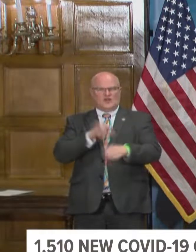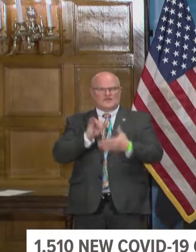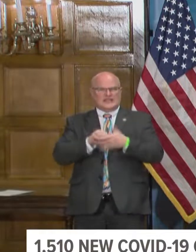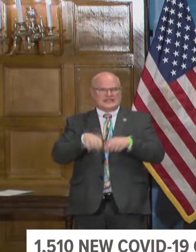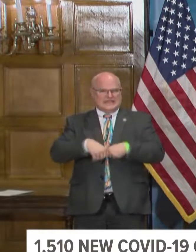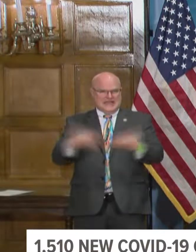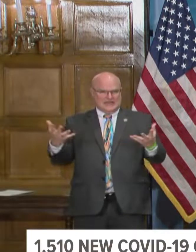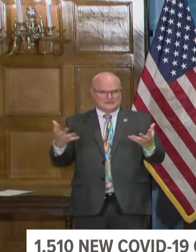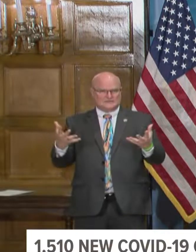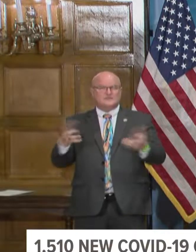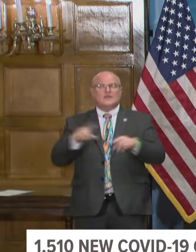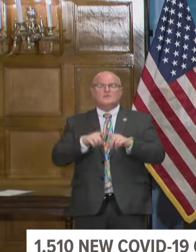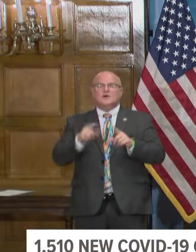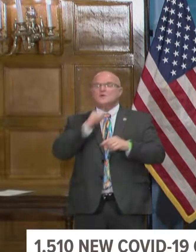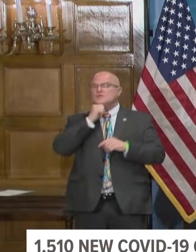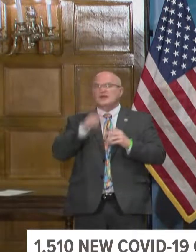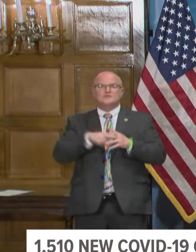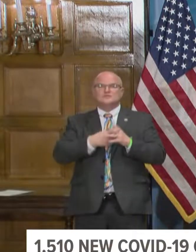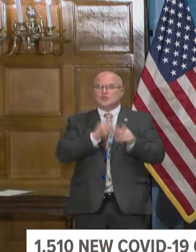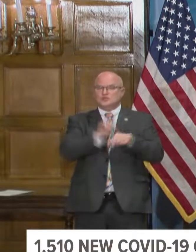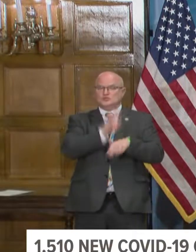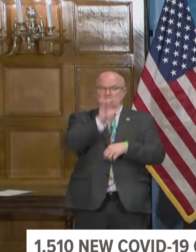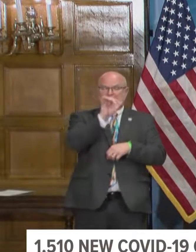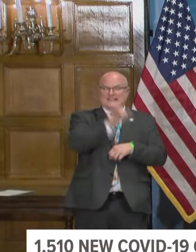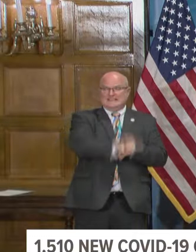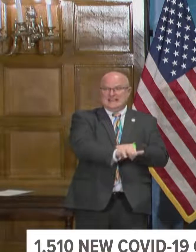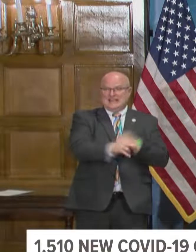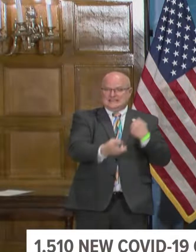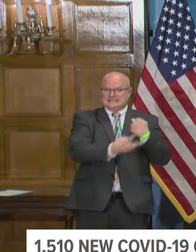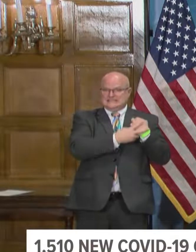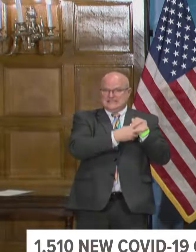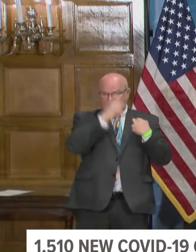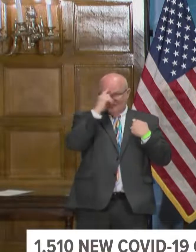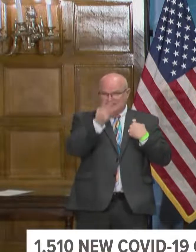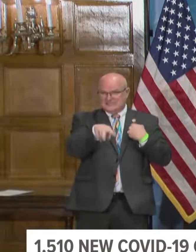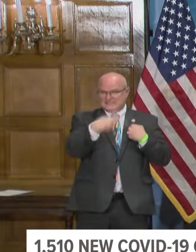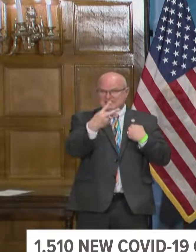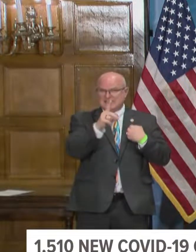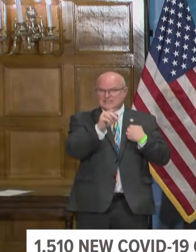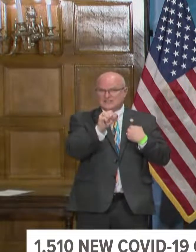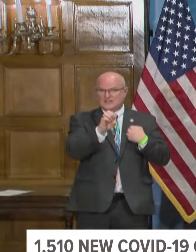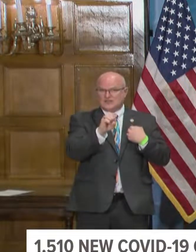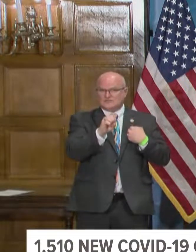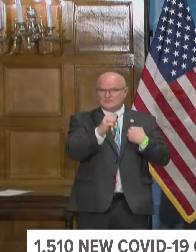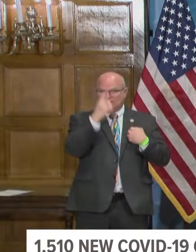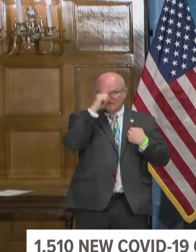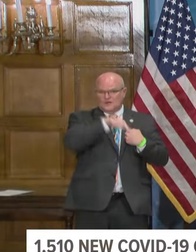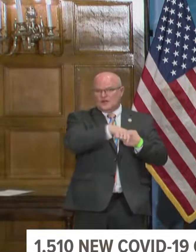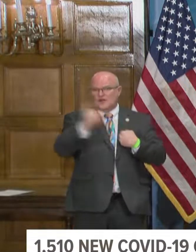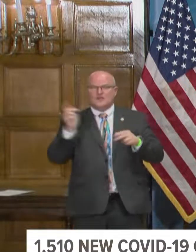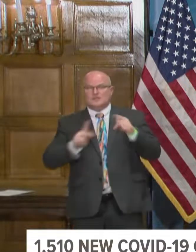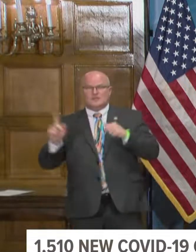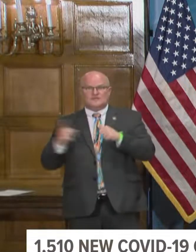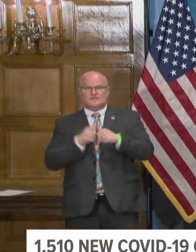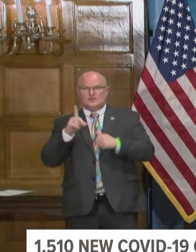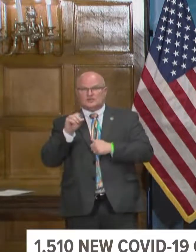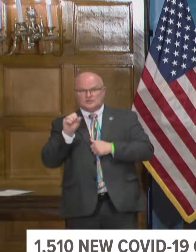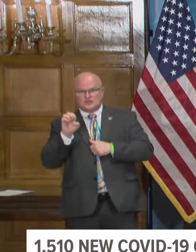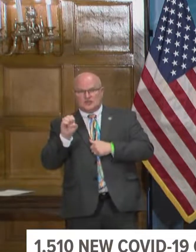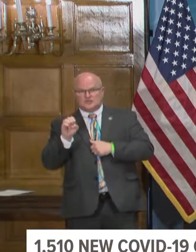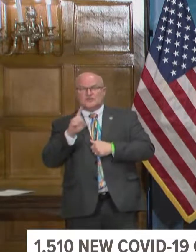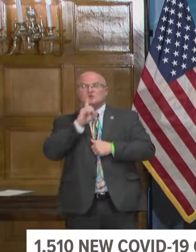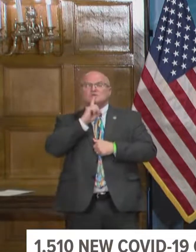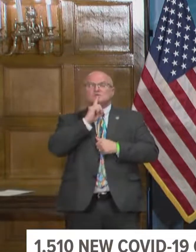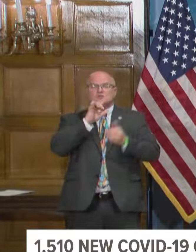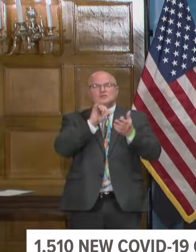out, but we're not going to start using that which is set aside for the second dose for the first dose, because we want to make sure